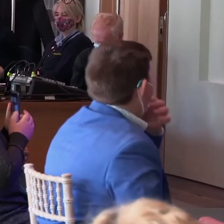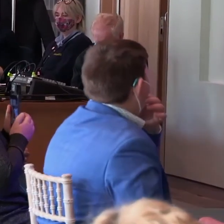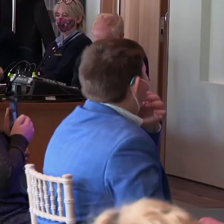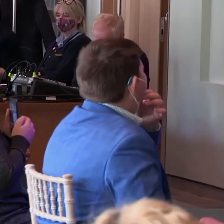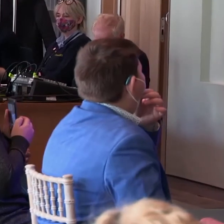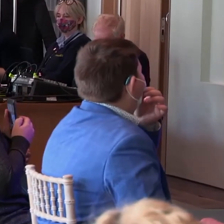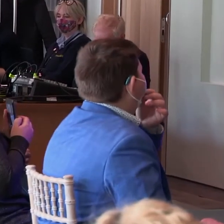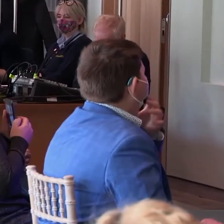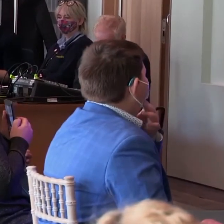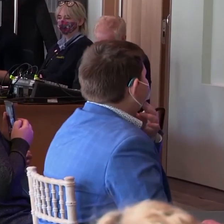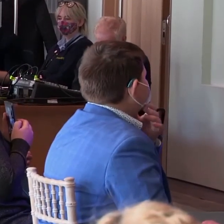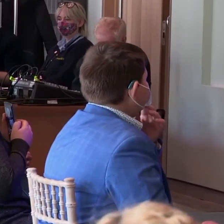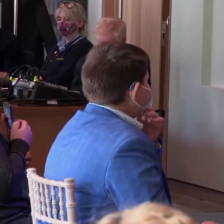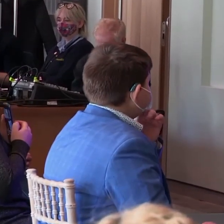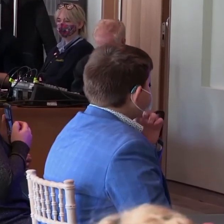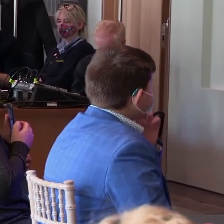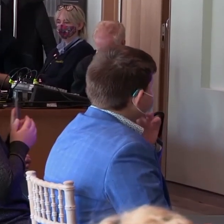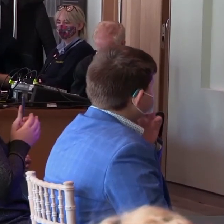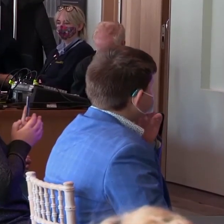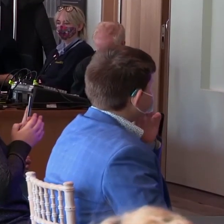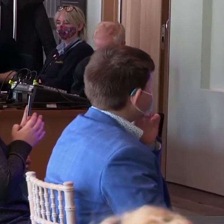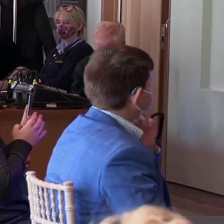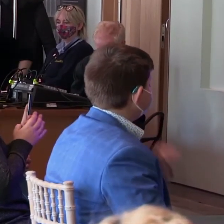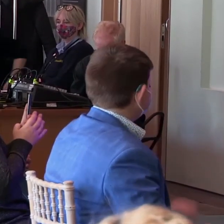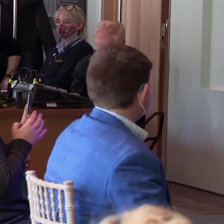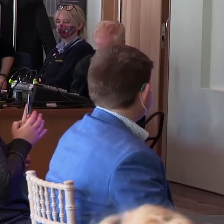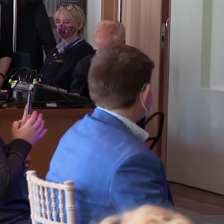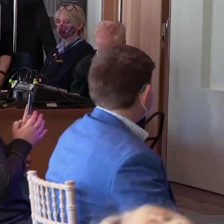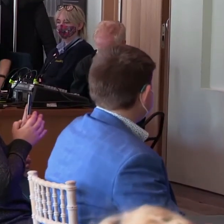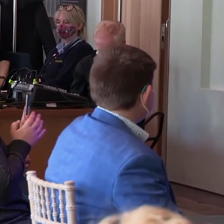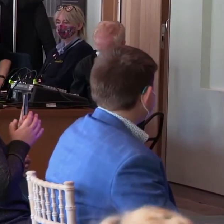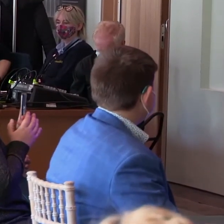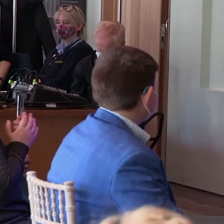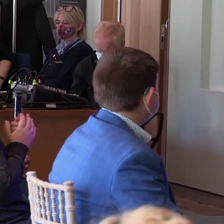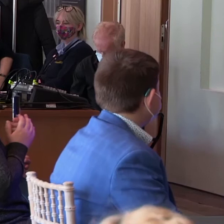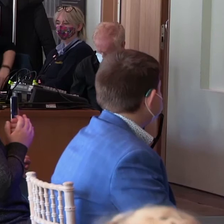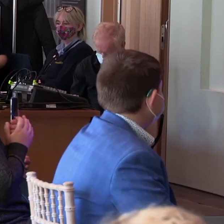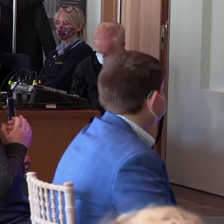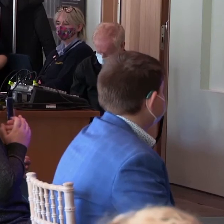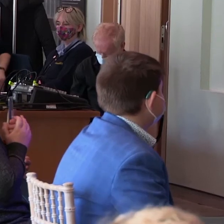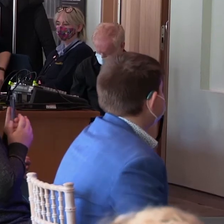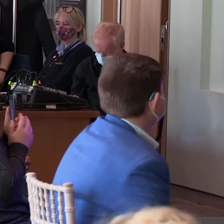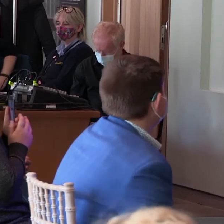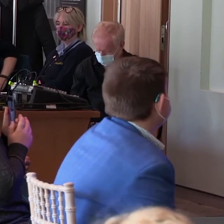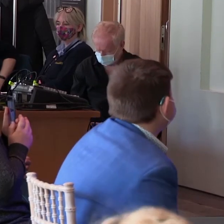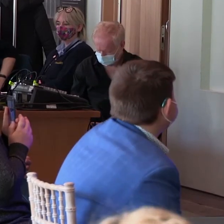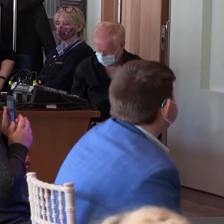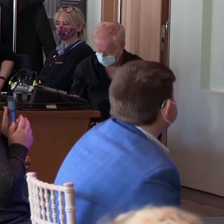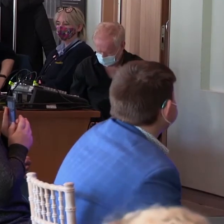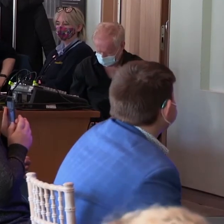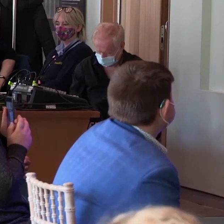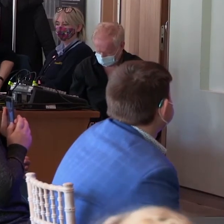was very sorry she couldn't be here today, who worked with the young people as guest curator on the installation of the